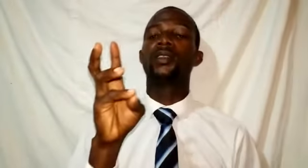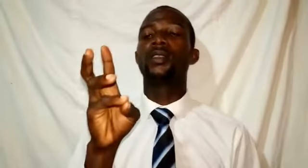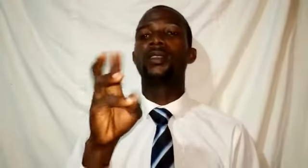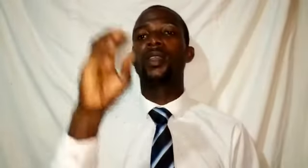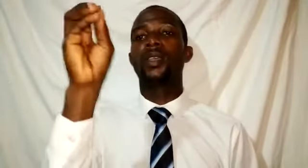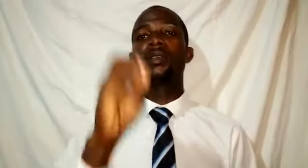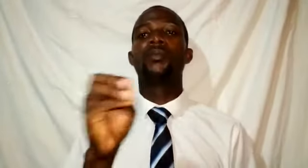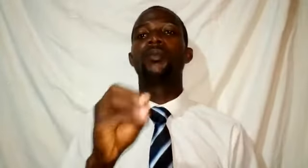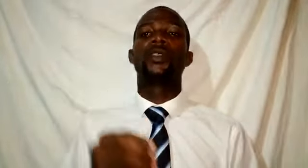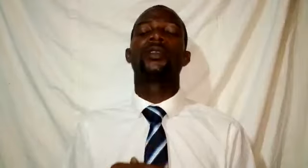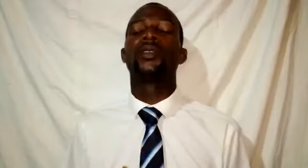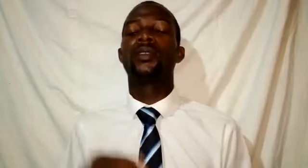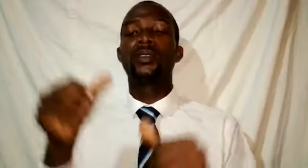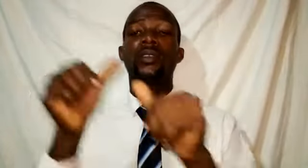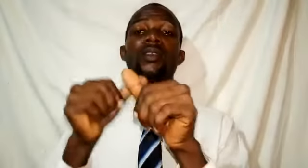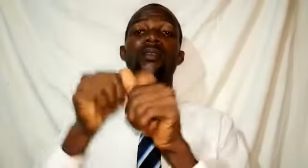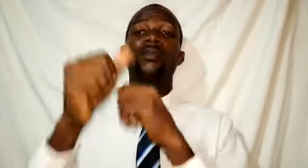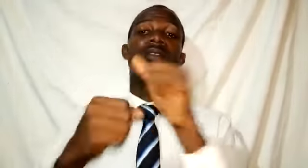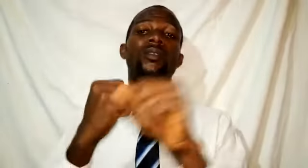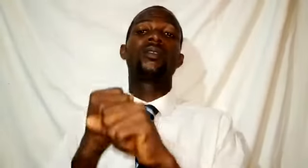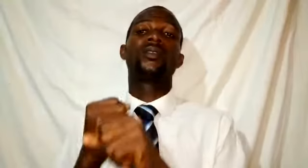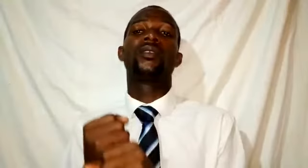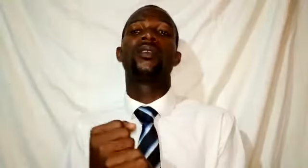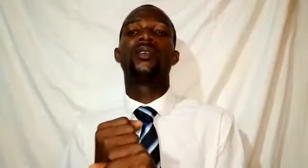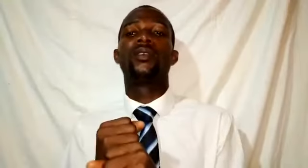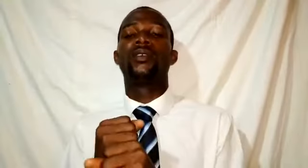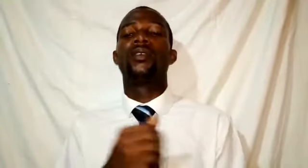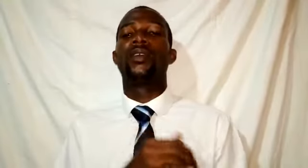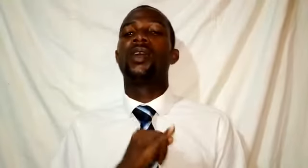6% per annum. I implore you